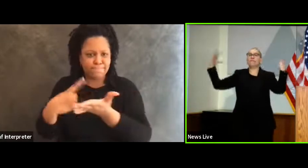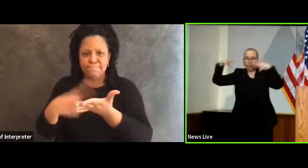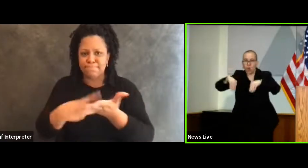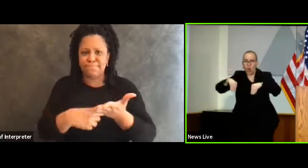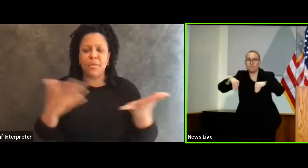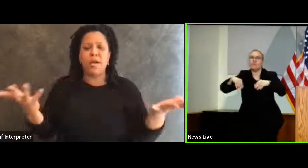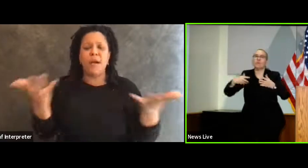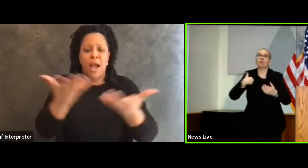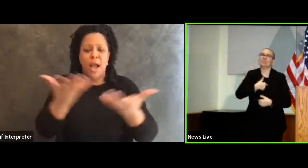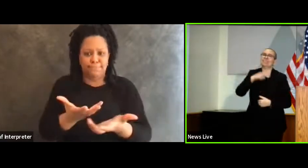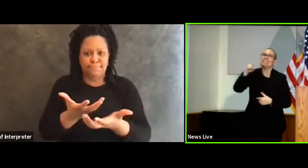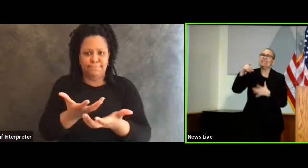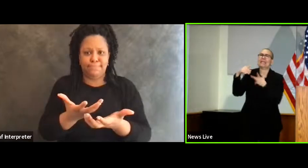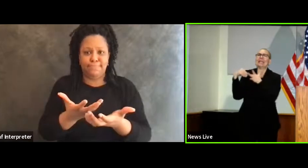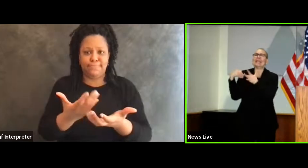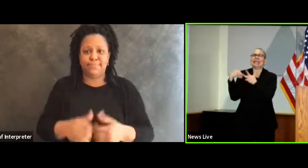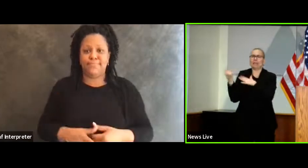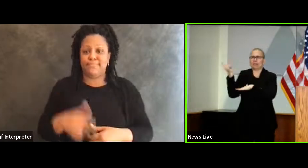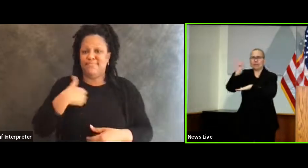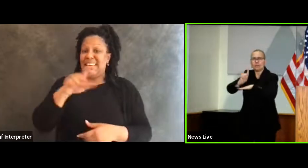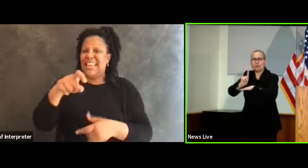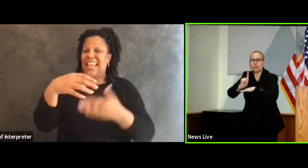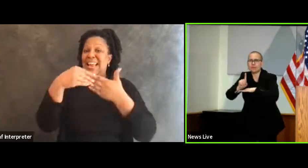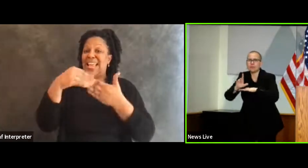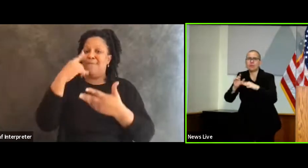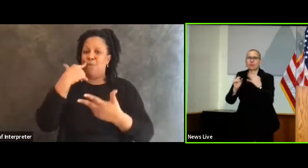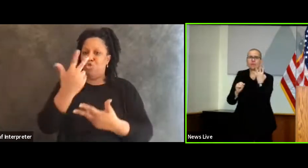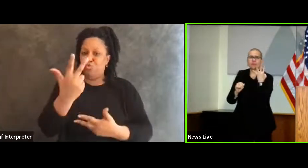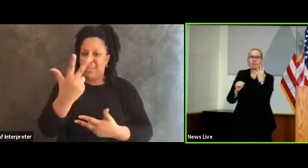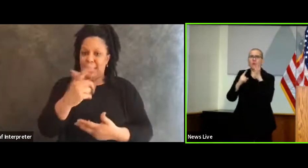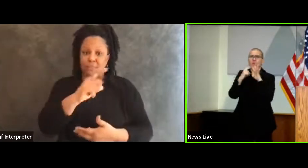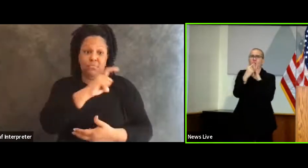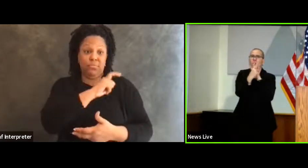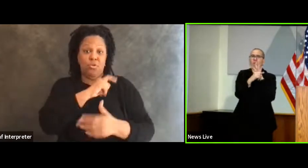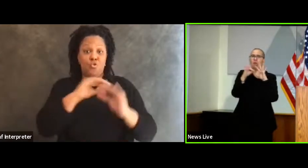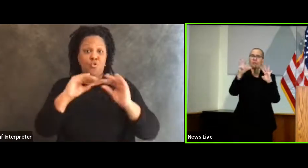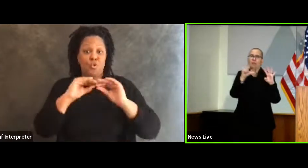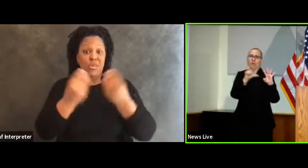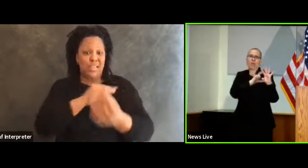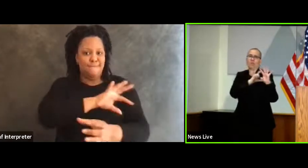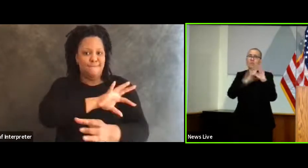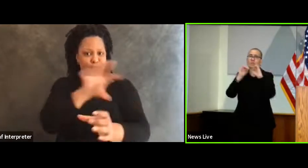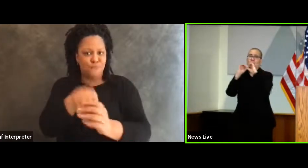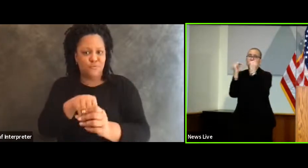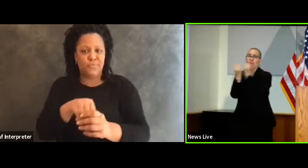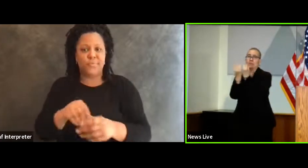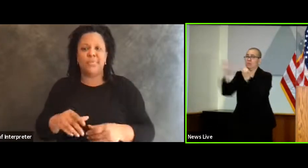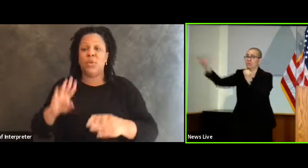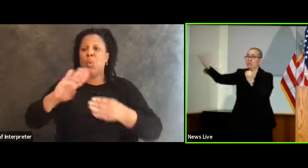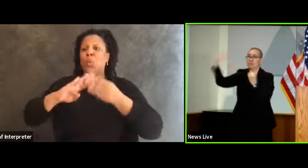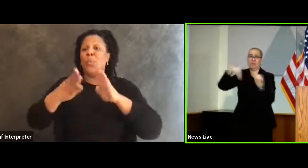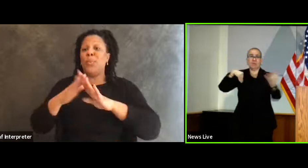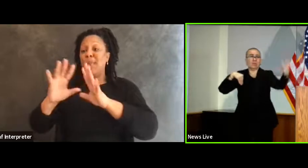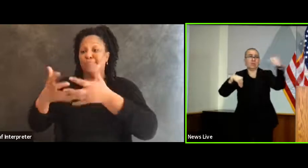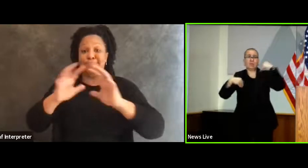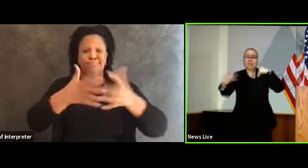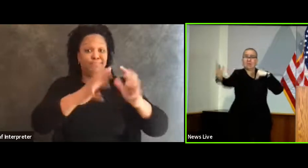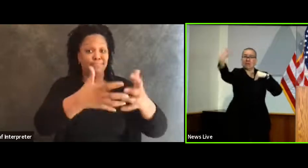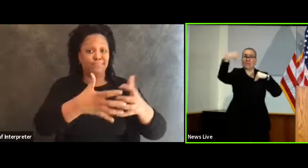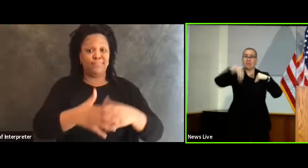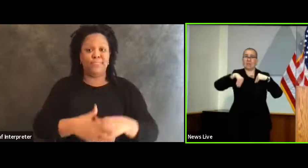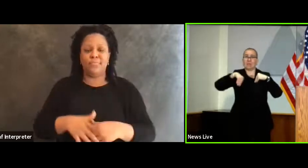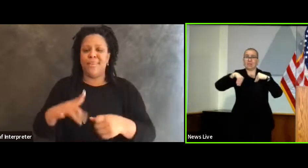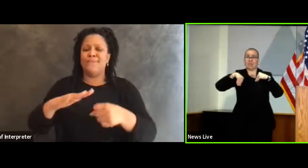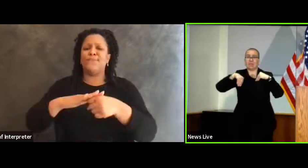law enforcement organizations and the leaders in the community groups to be fully engaged with